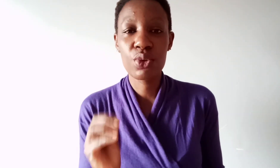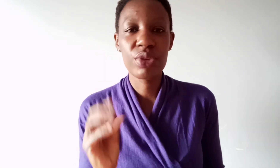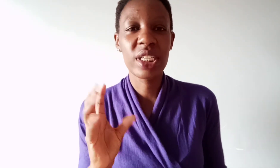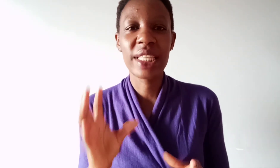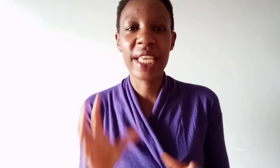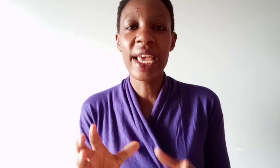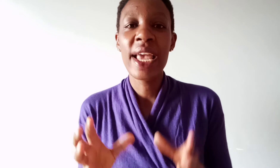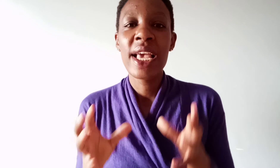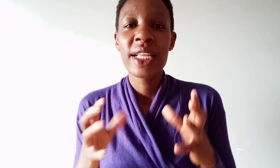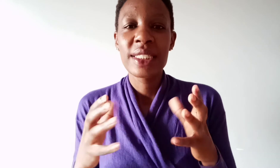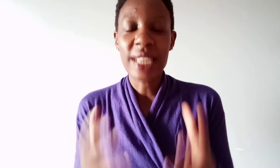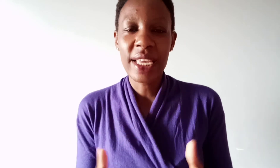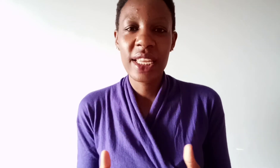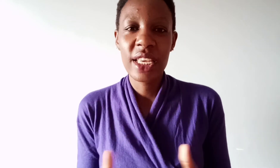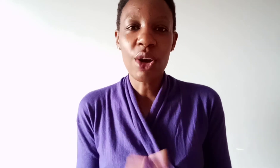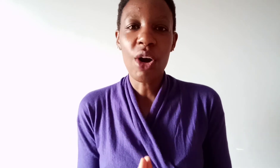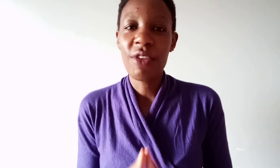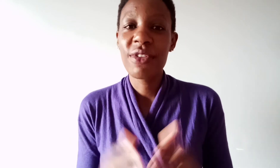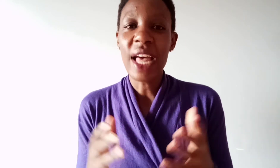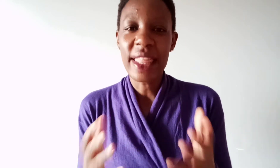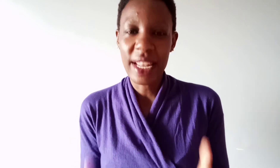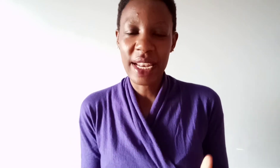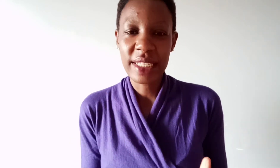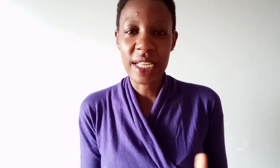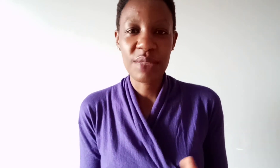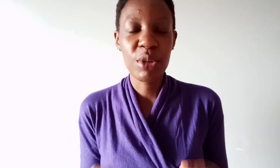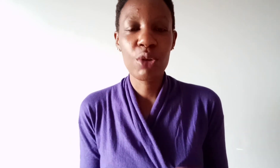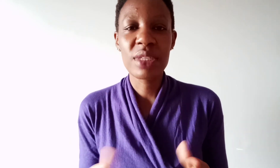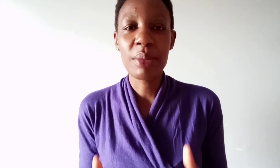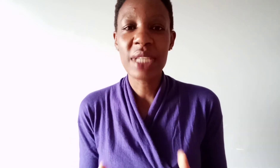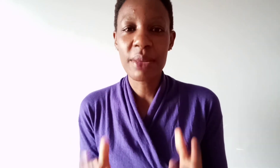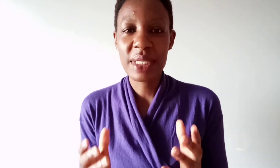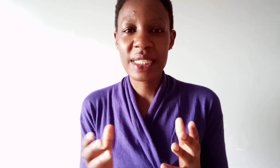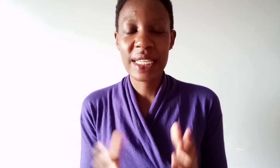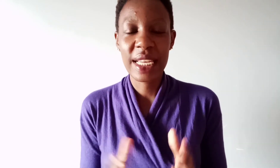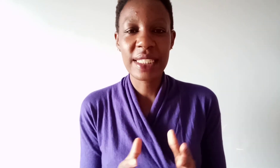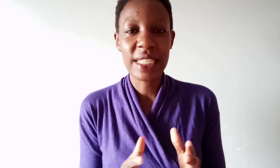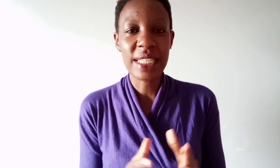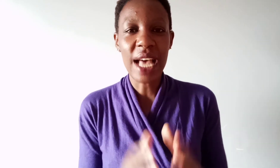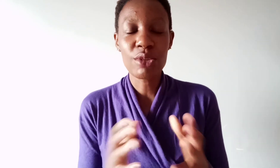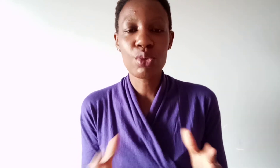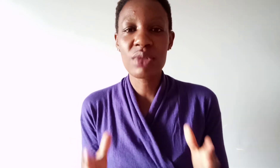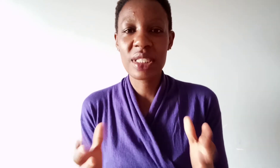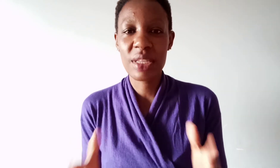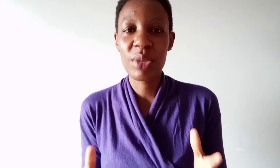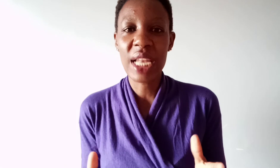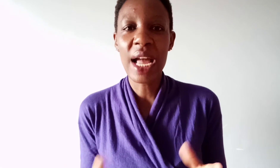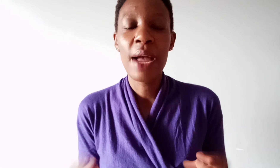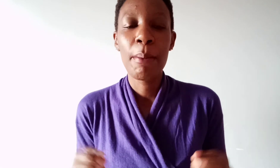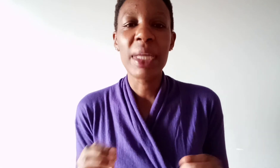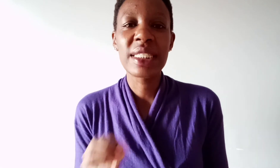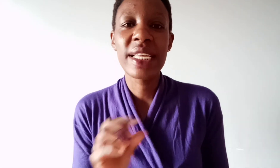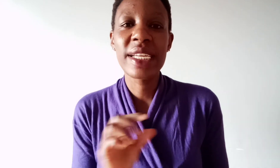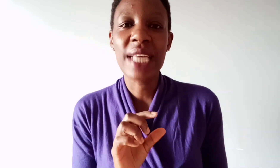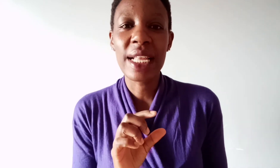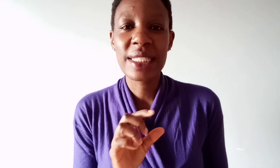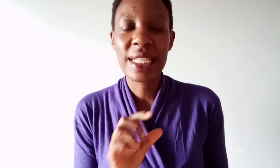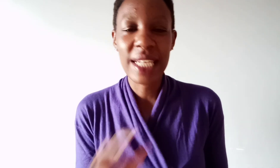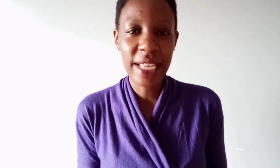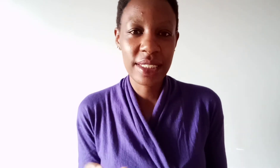during the signing of the letters, because sometimes these letters are so similar but there is a slight